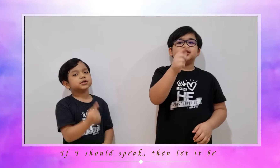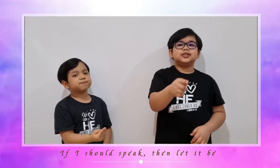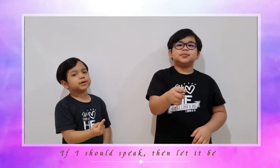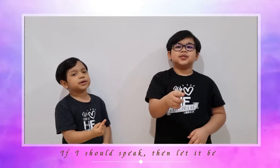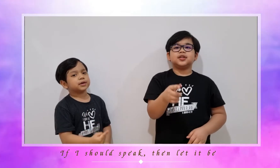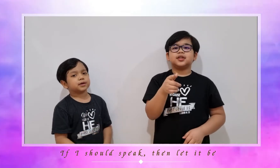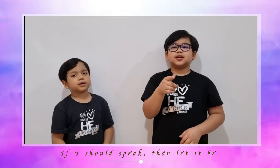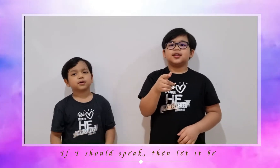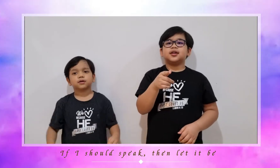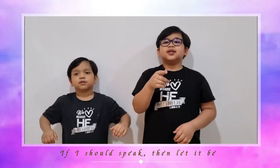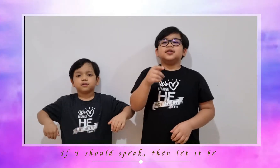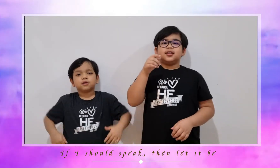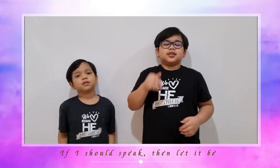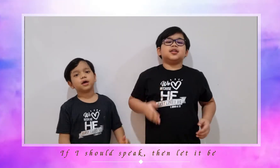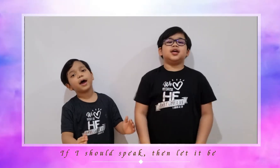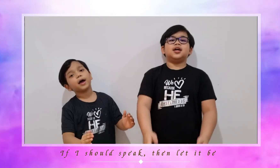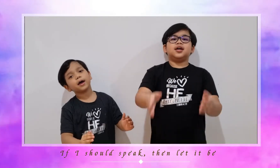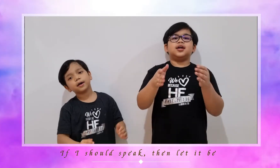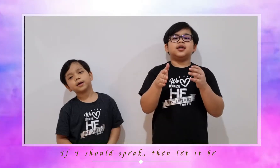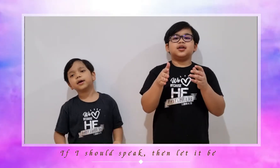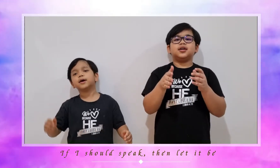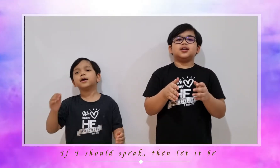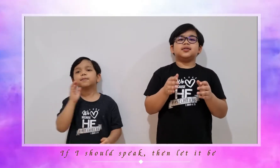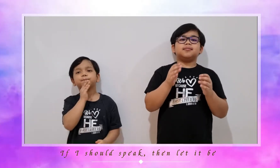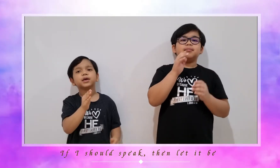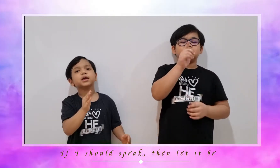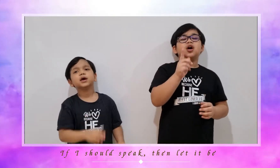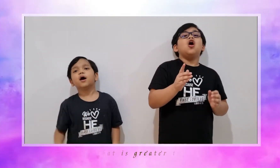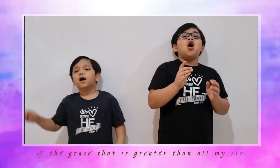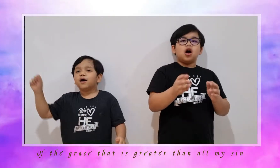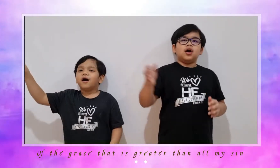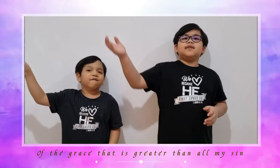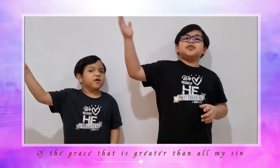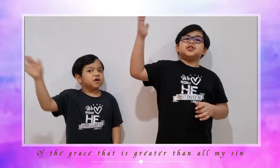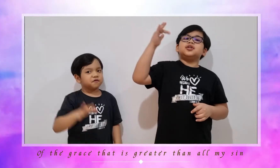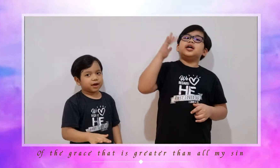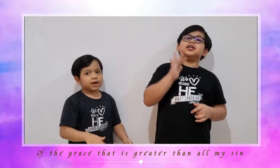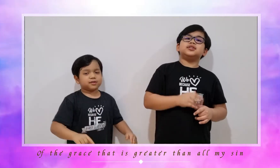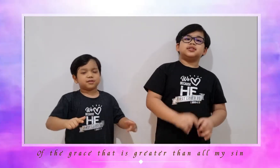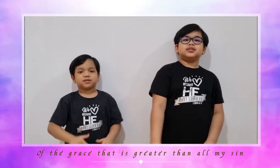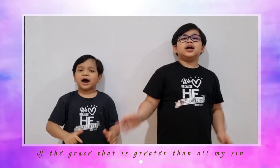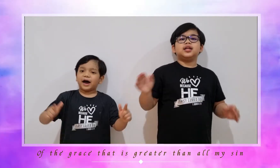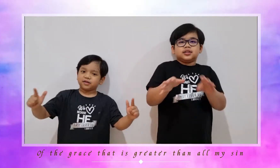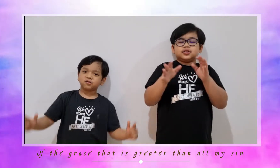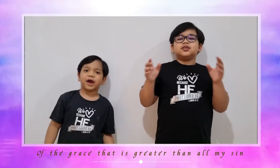speak Then let it be Then Of the grace that is